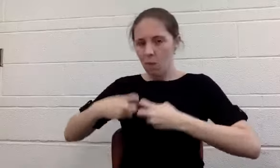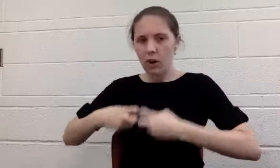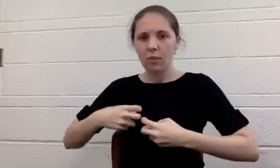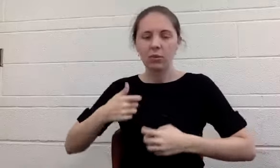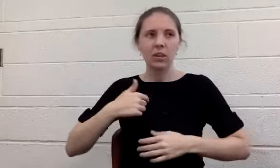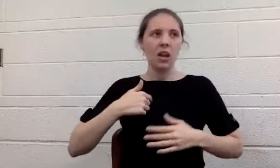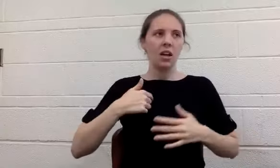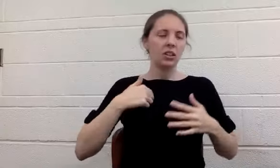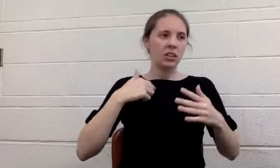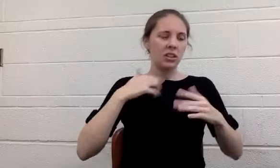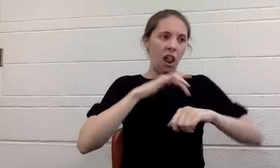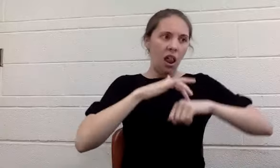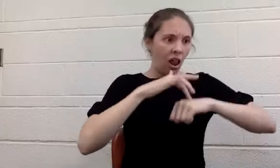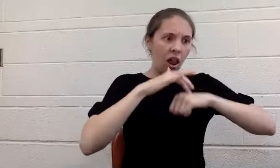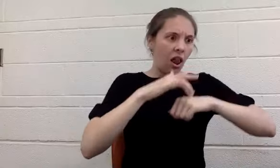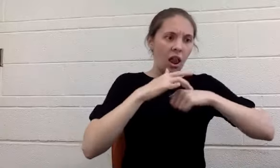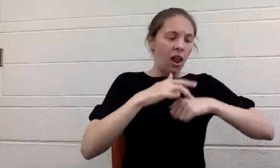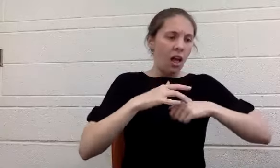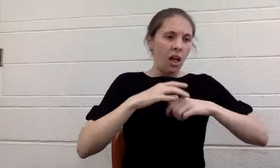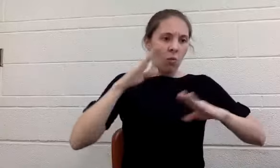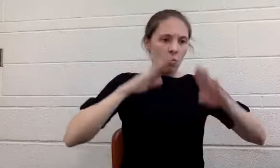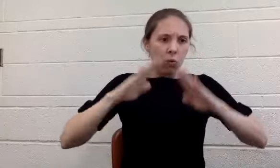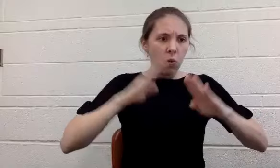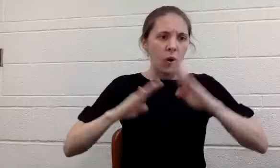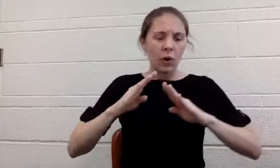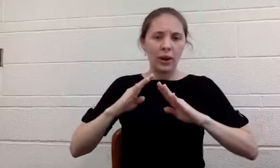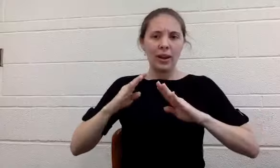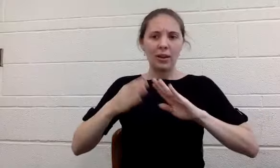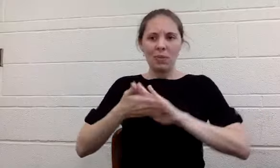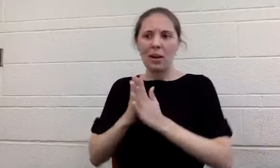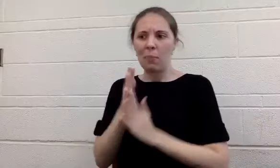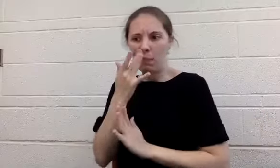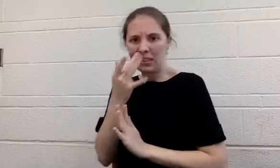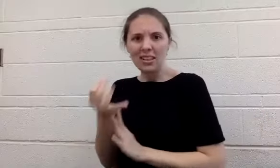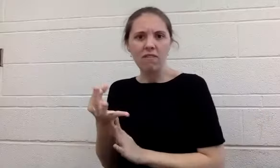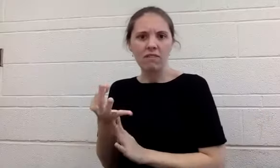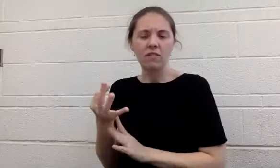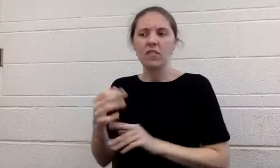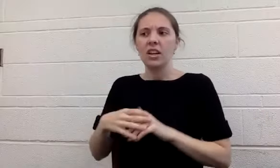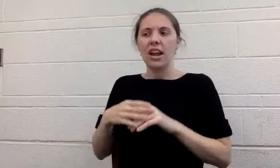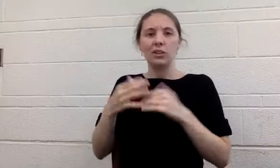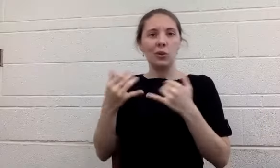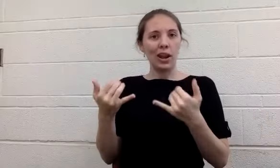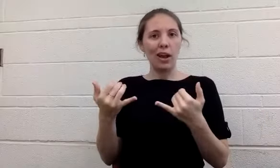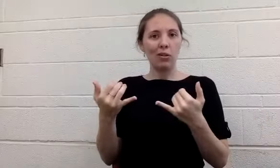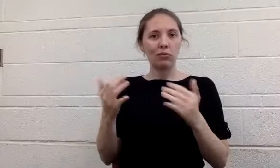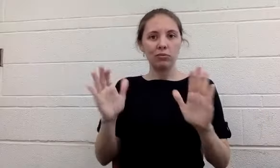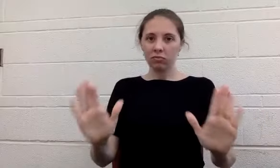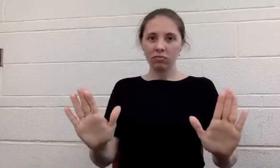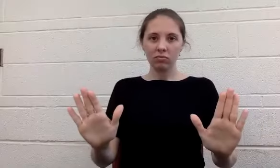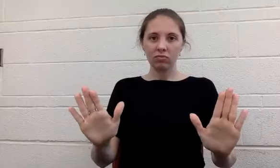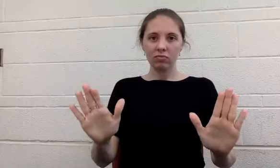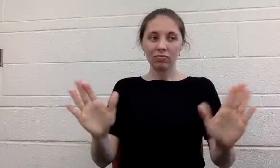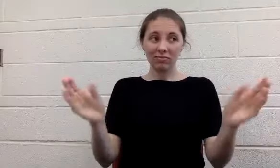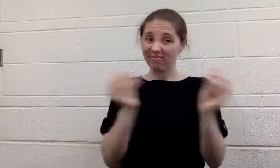just okay. And I don't want to miss the okay stuff that's going on right now. I don't want to miss it. I spend so much of my life